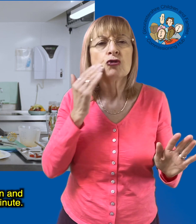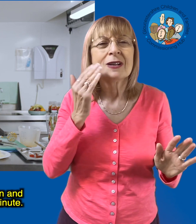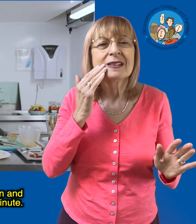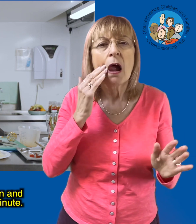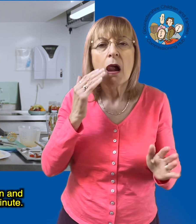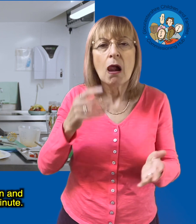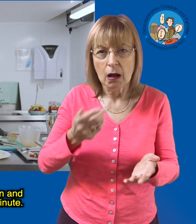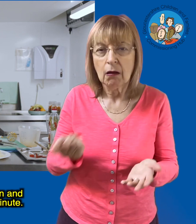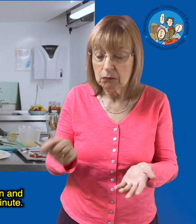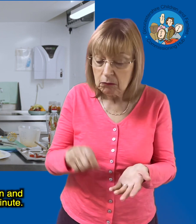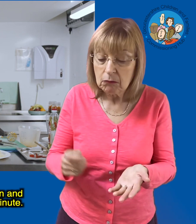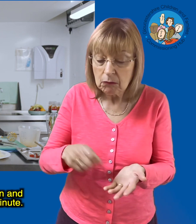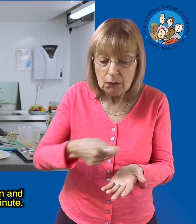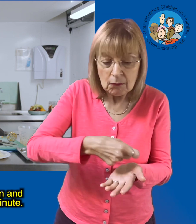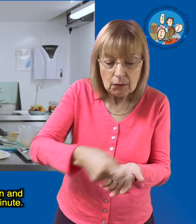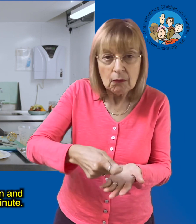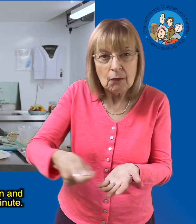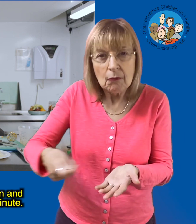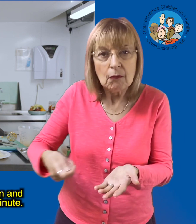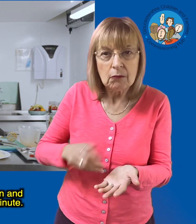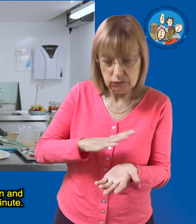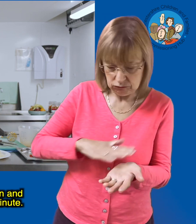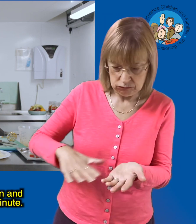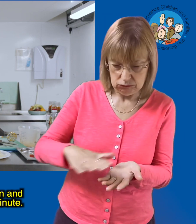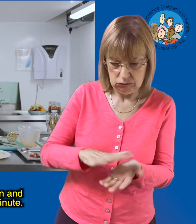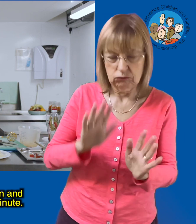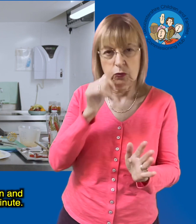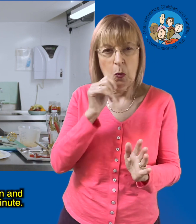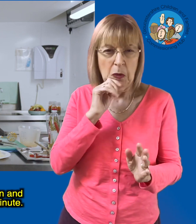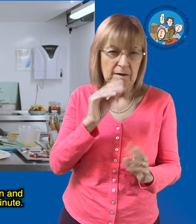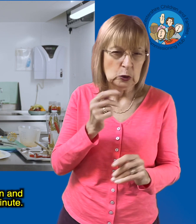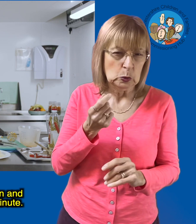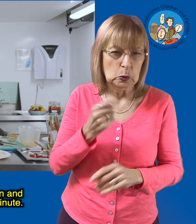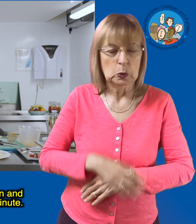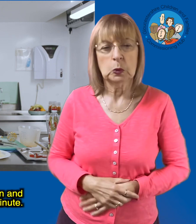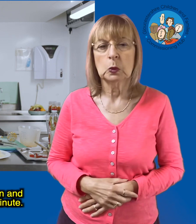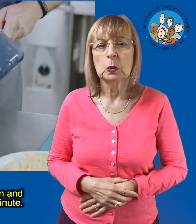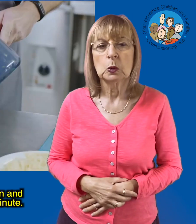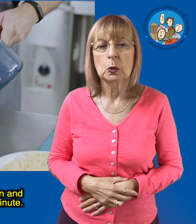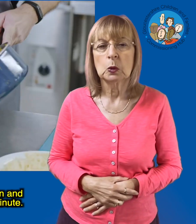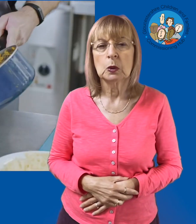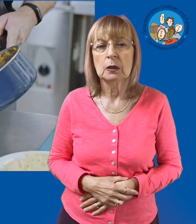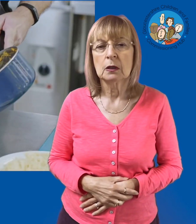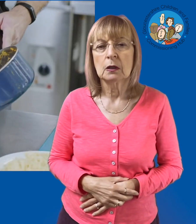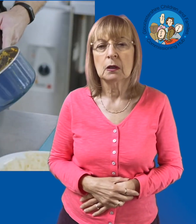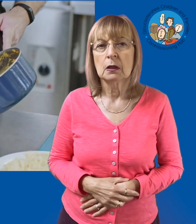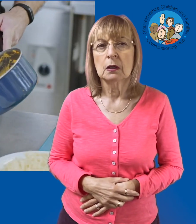literally just gently easing it on, and then I can finish it off properly in a minute.